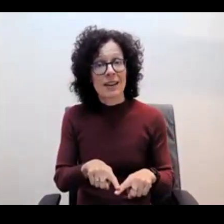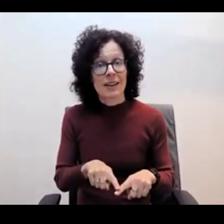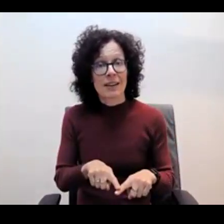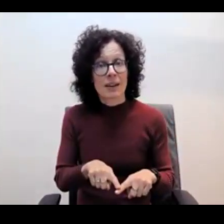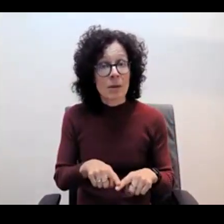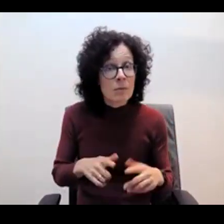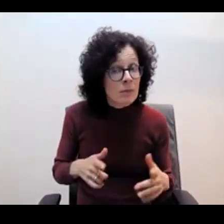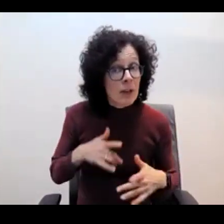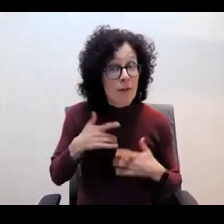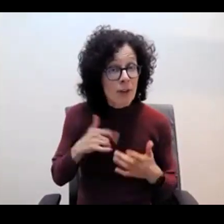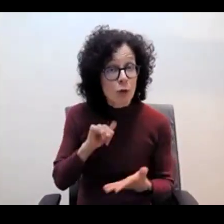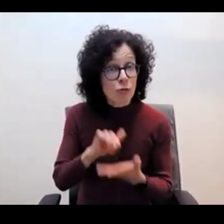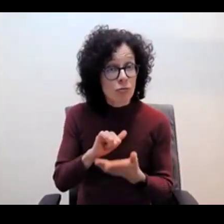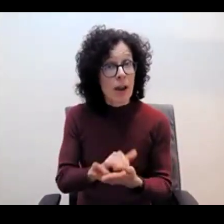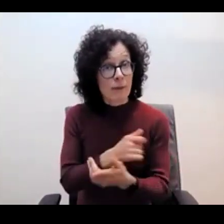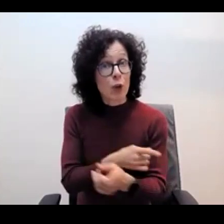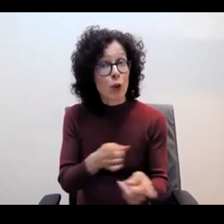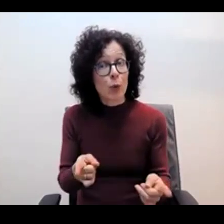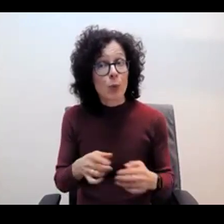if that feels right for you.